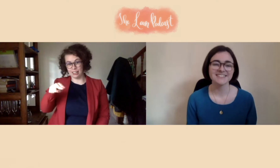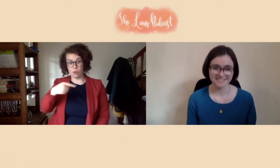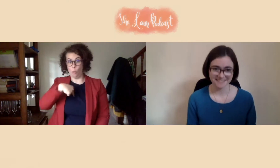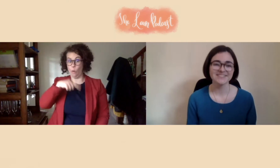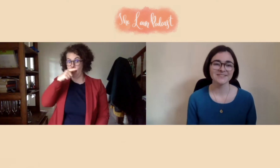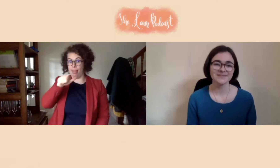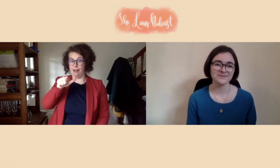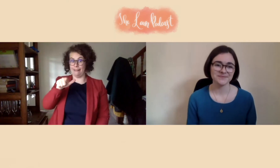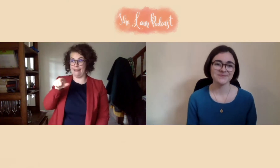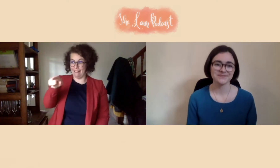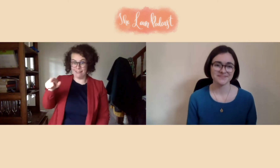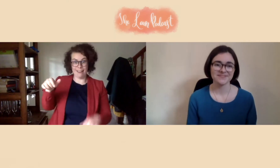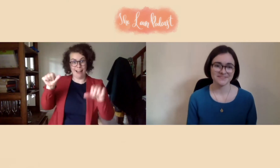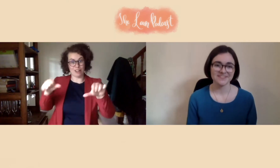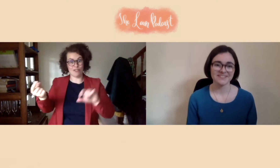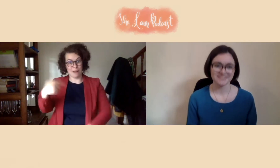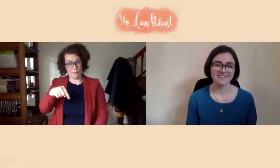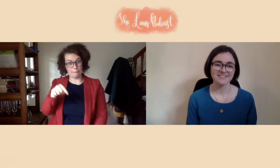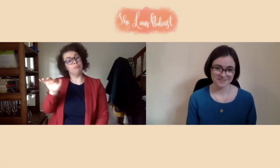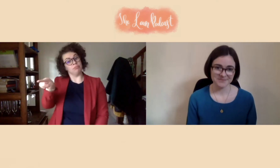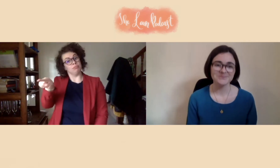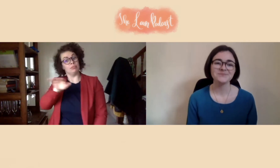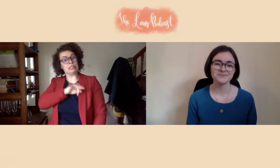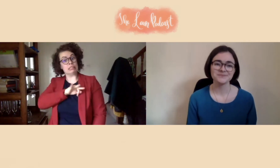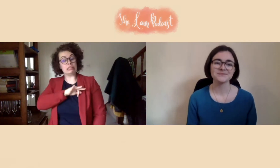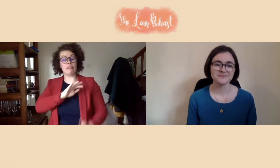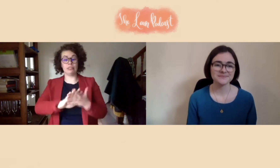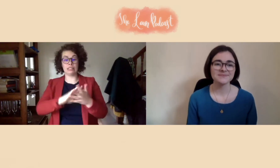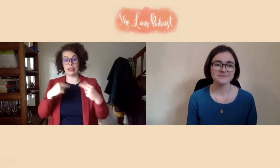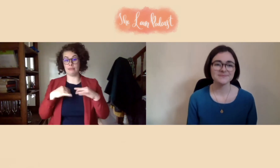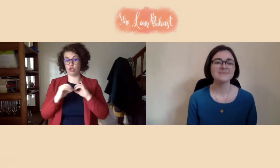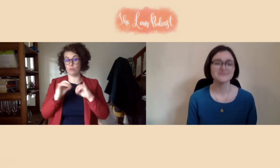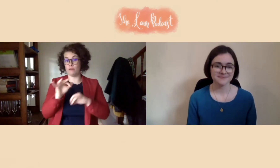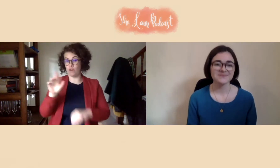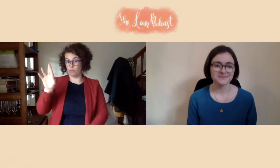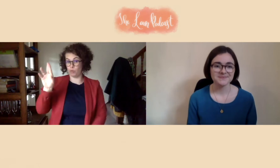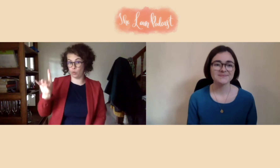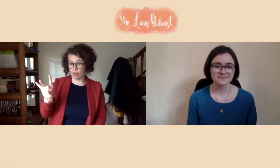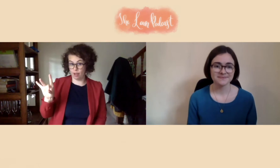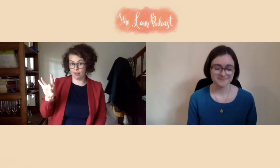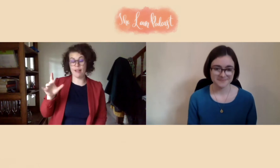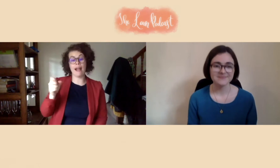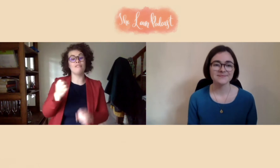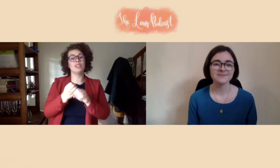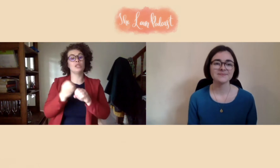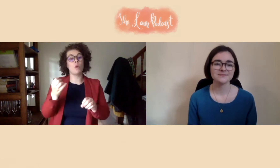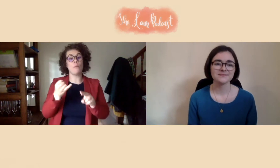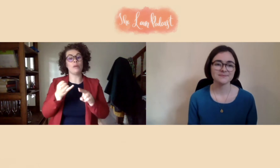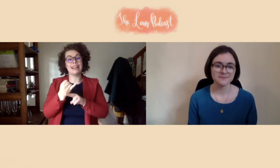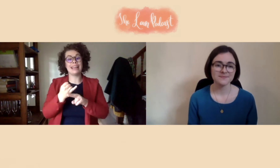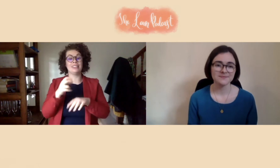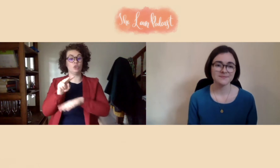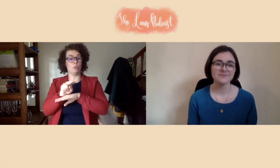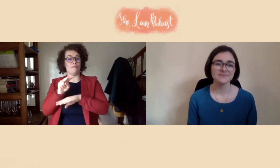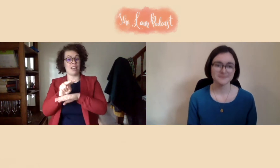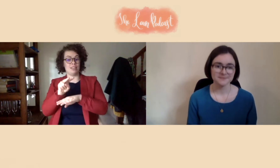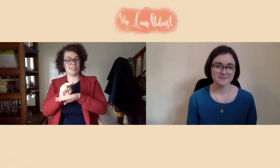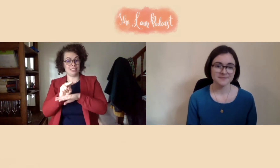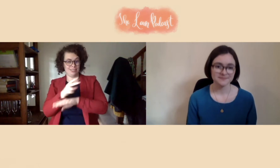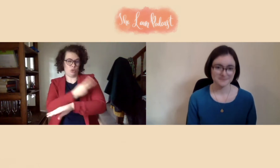lucky to have her as our guest. She's a sign language interpreter from the UK. She has a diploma in